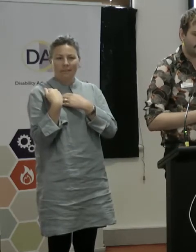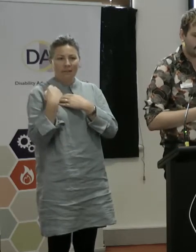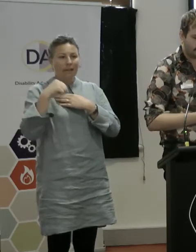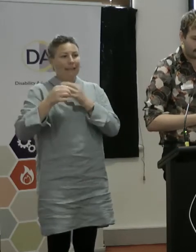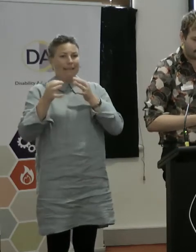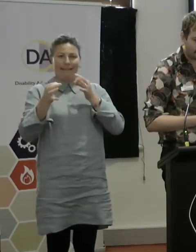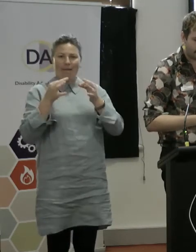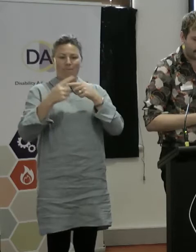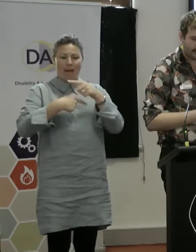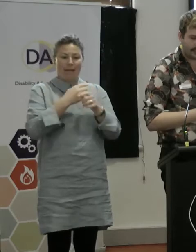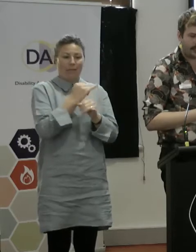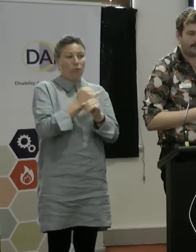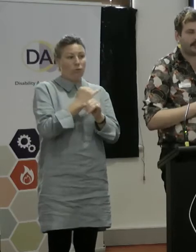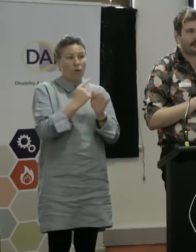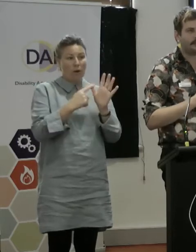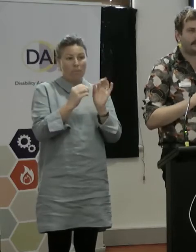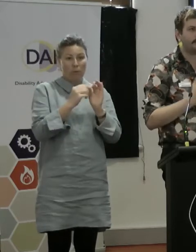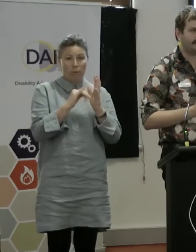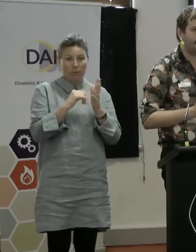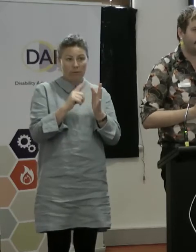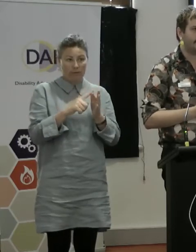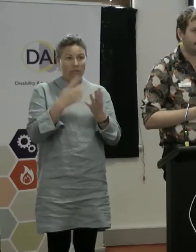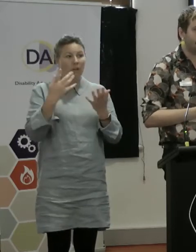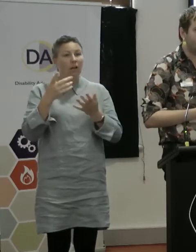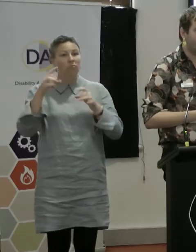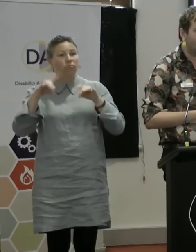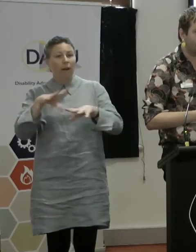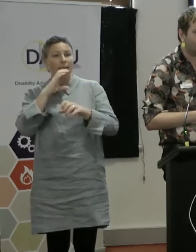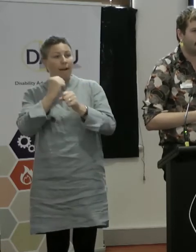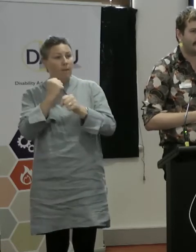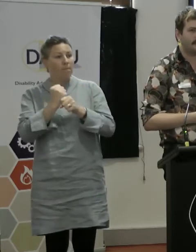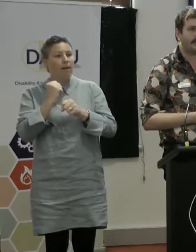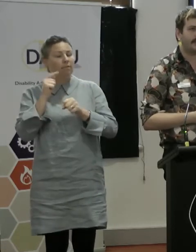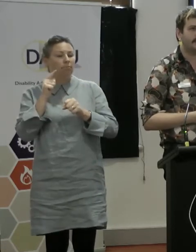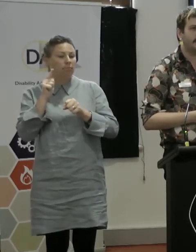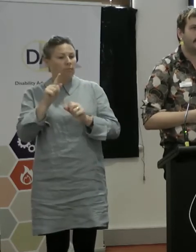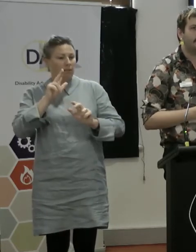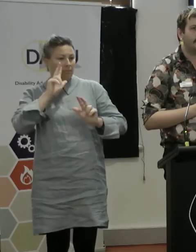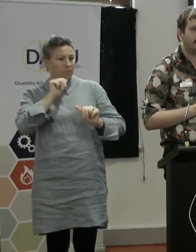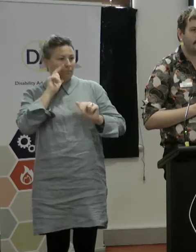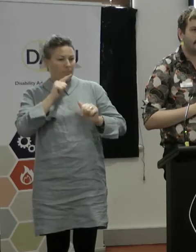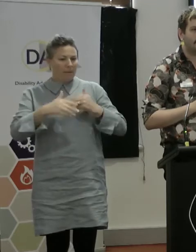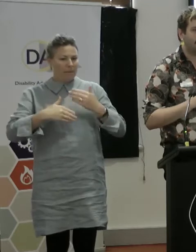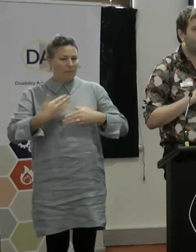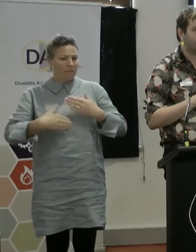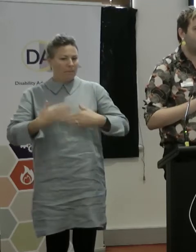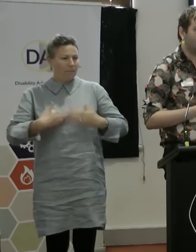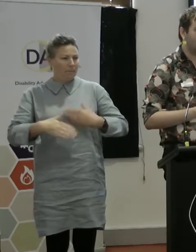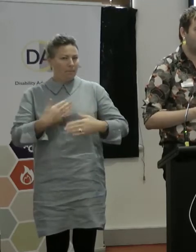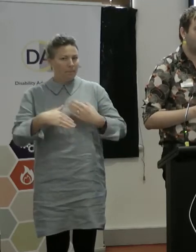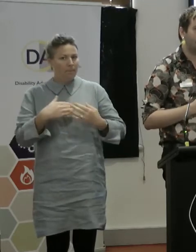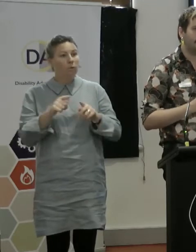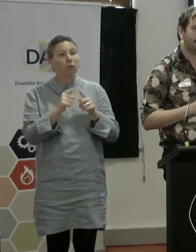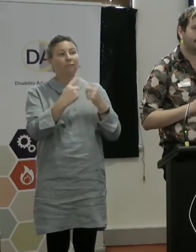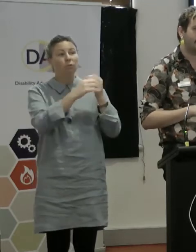relates to institutional abuse. The federal government administers the scheme, the Commonwealth government, and the different